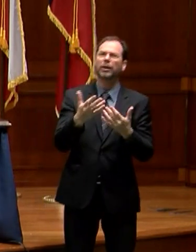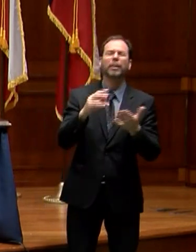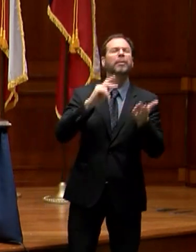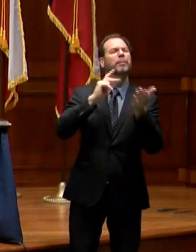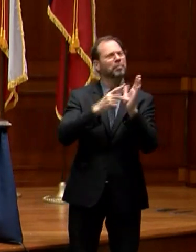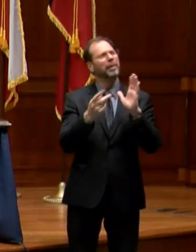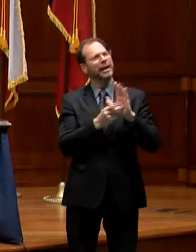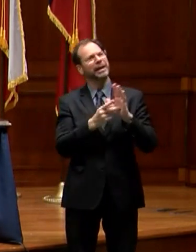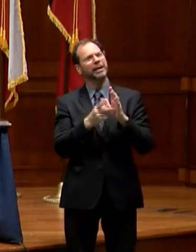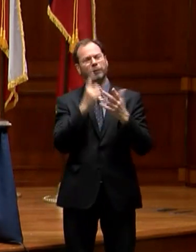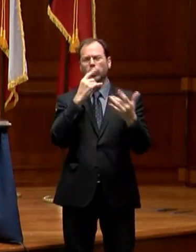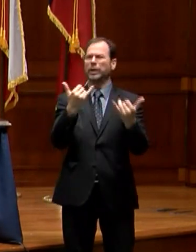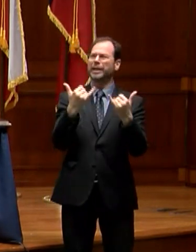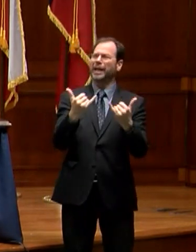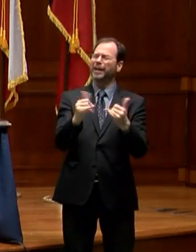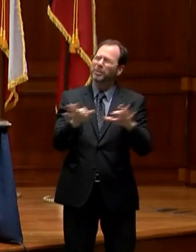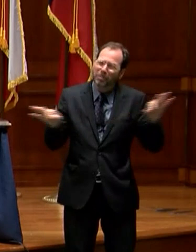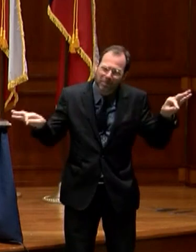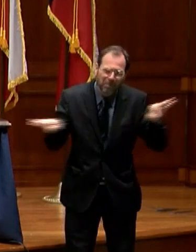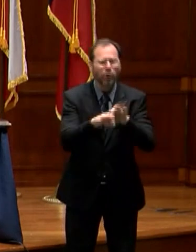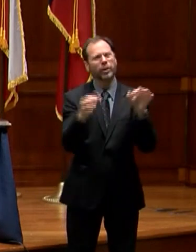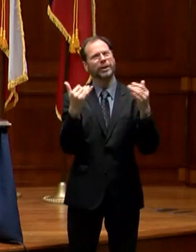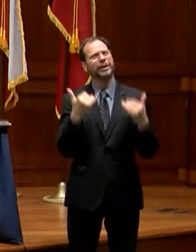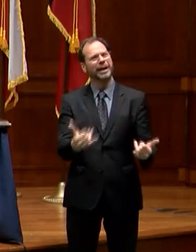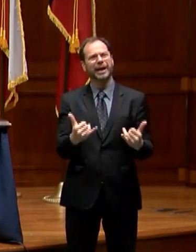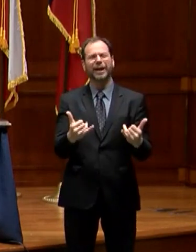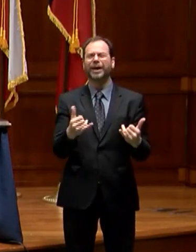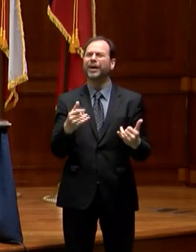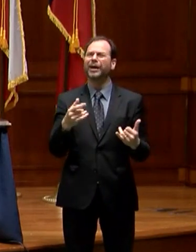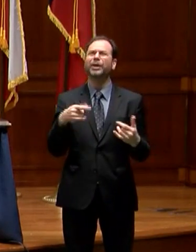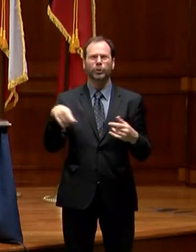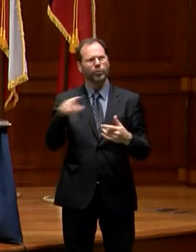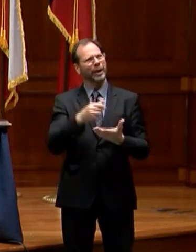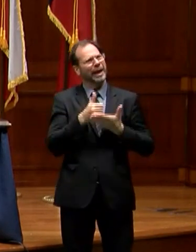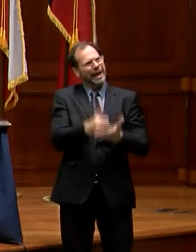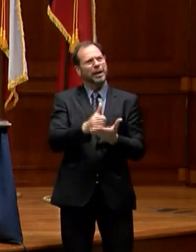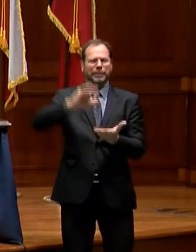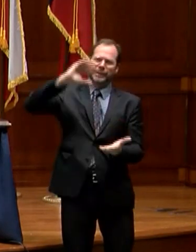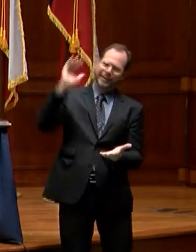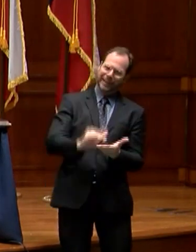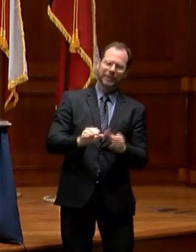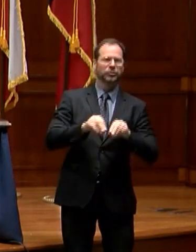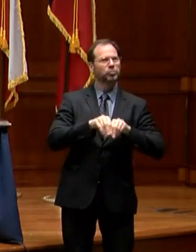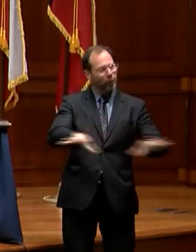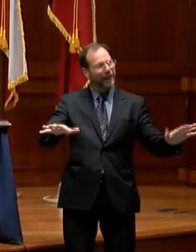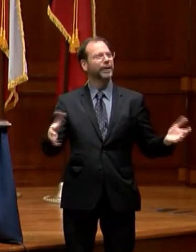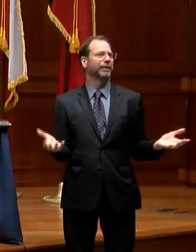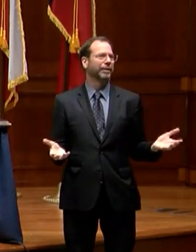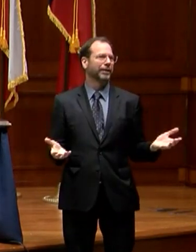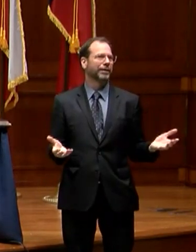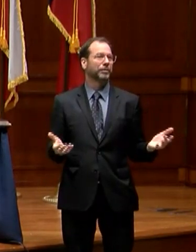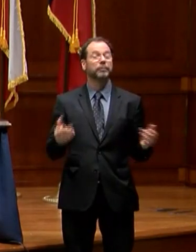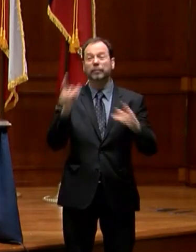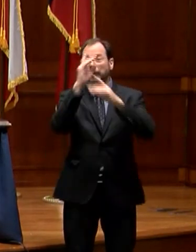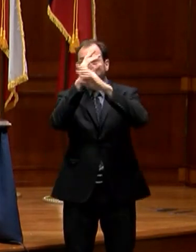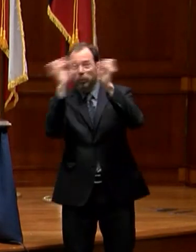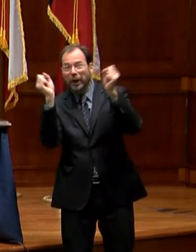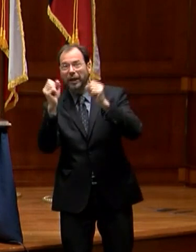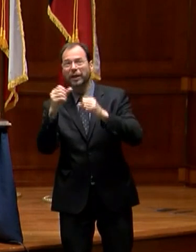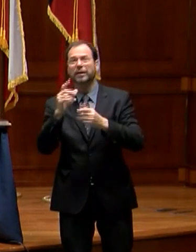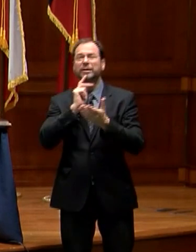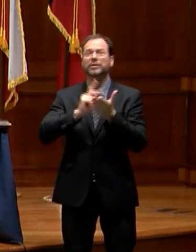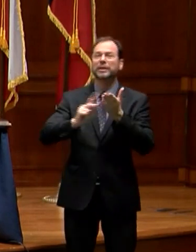everybody right now, especially right now, to do all we can to slow the spread, because as the President, as Secretary